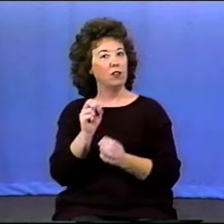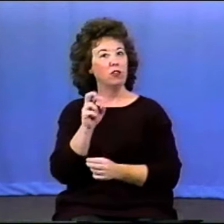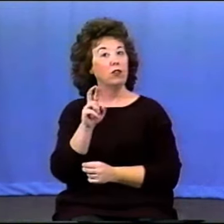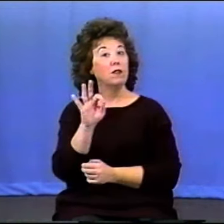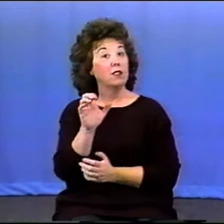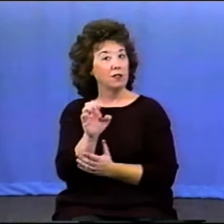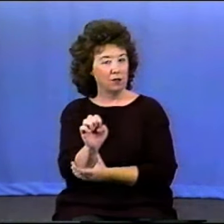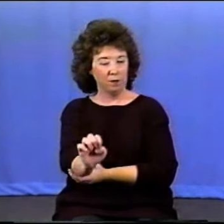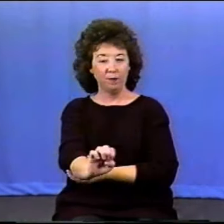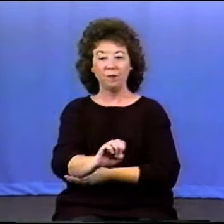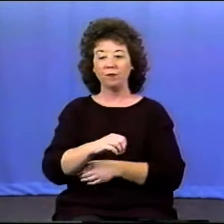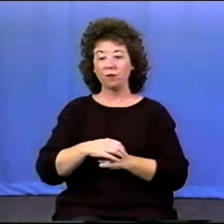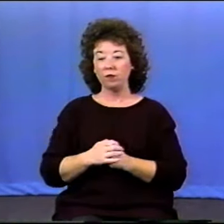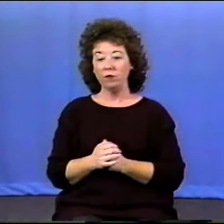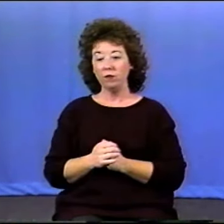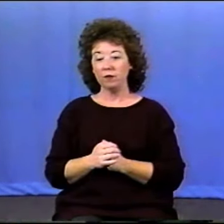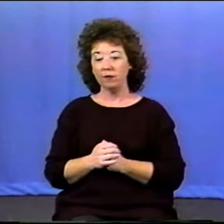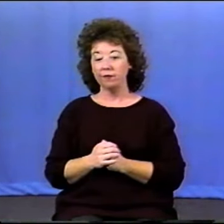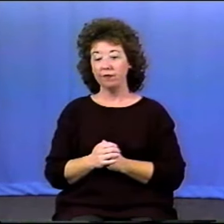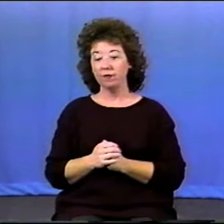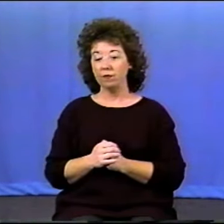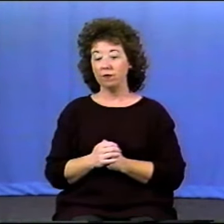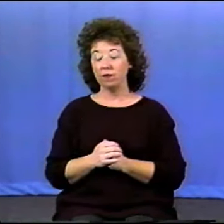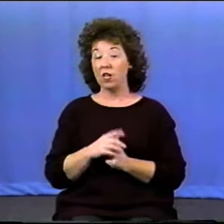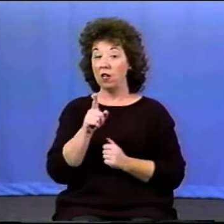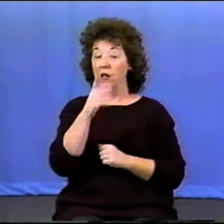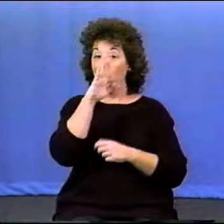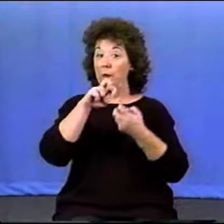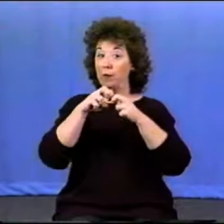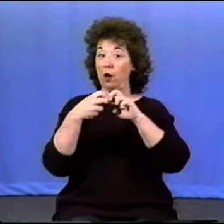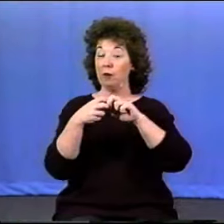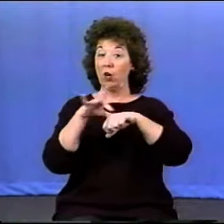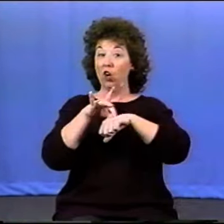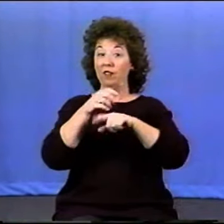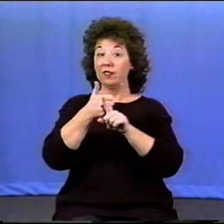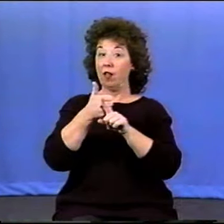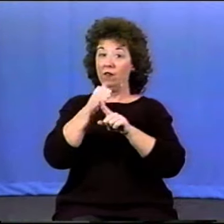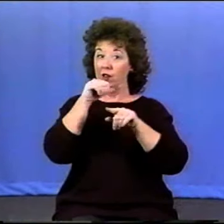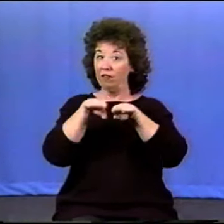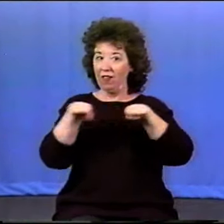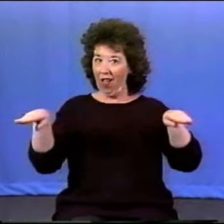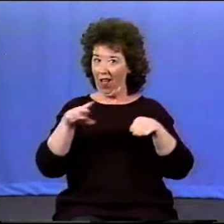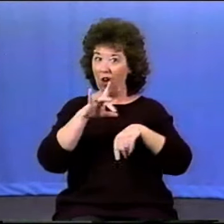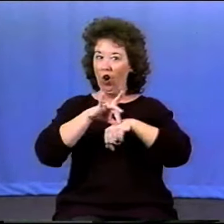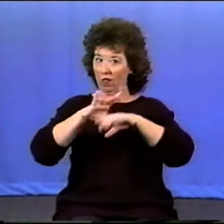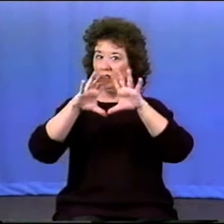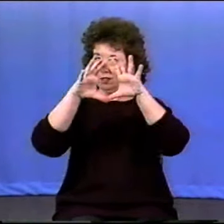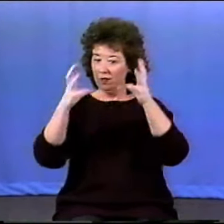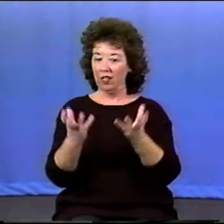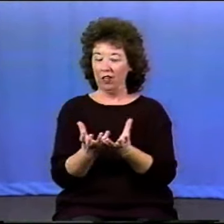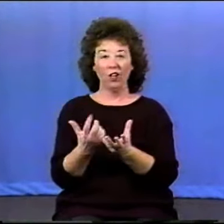one of the problems, of course, is that the Earth is a sphere, and we're not used to thinking in terms of spherical